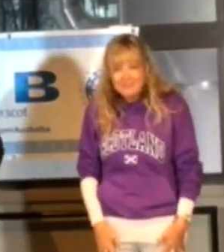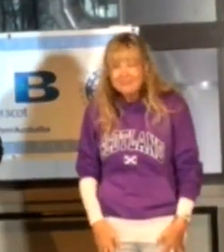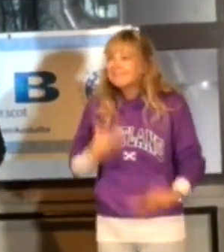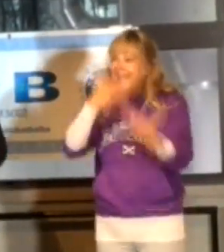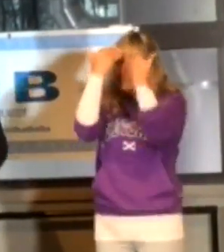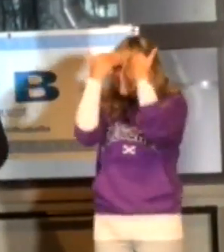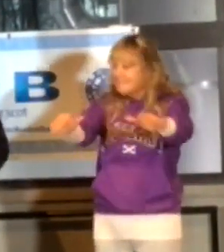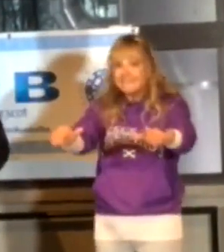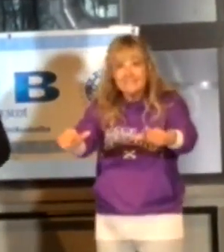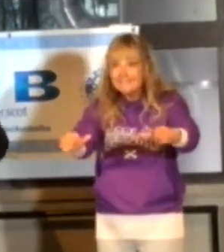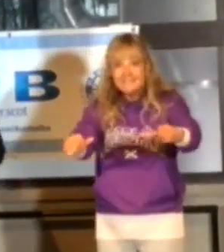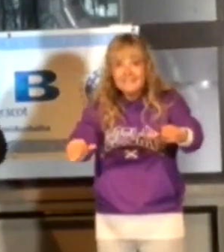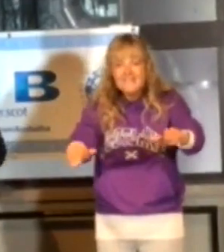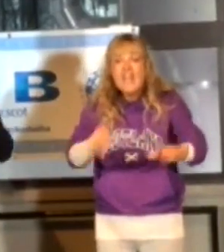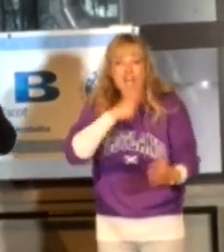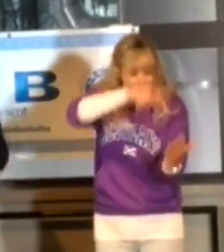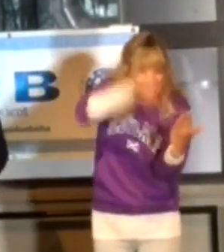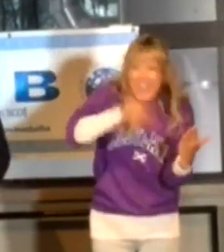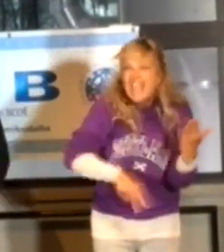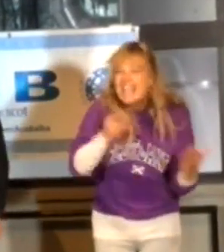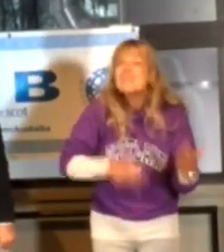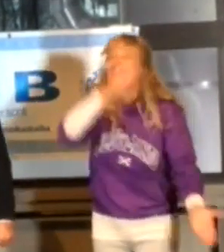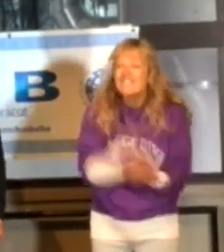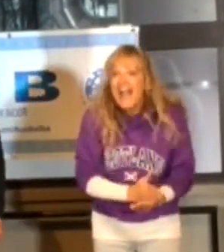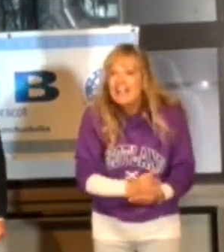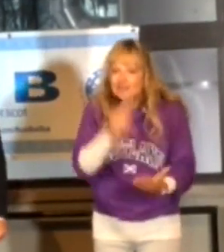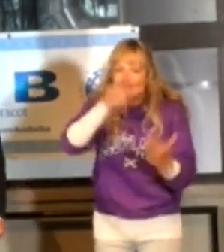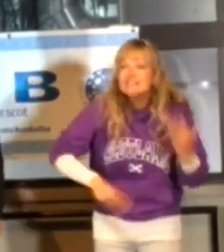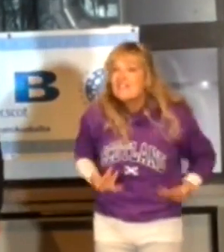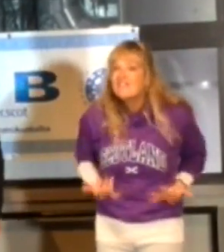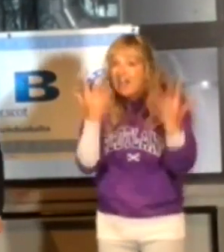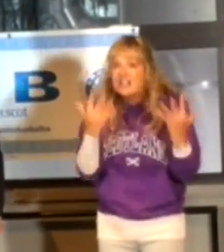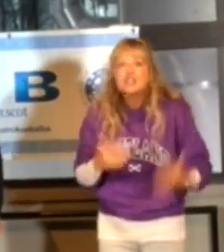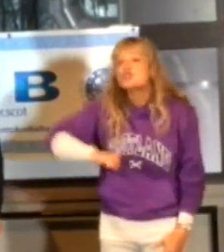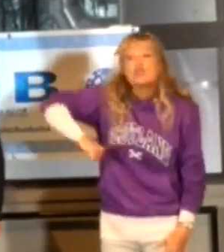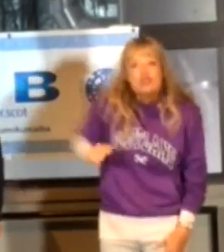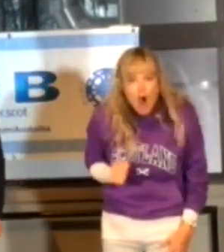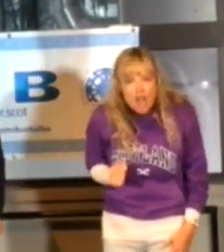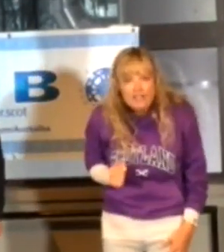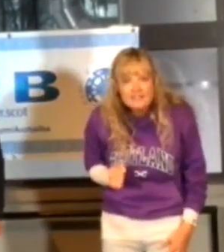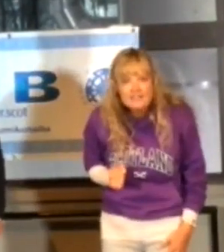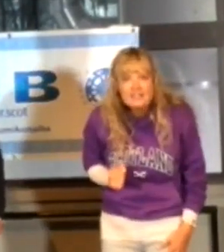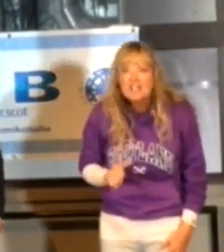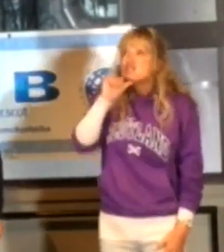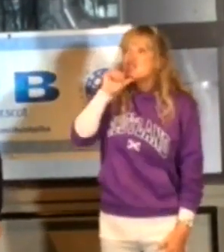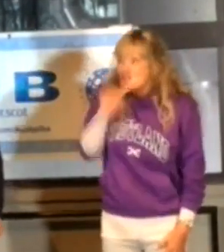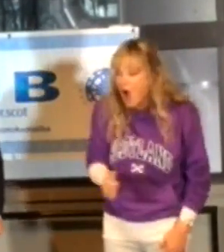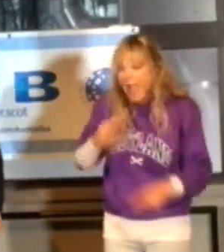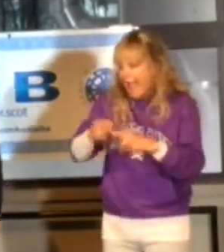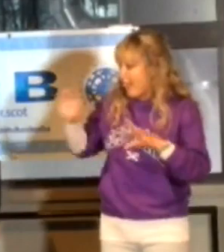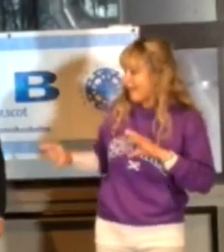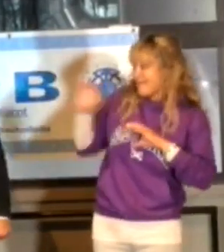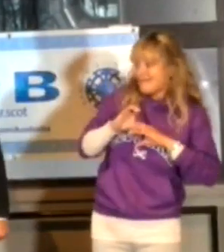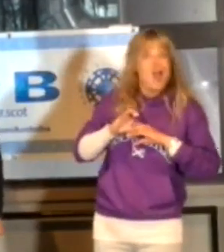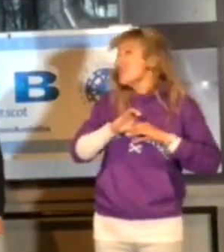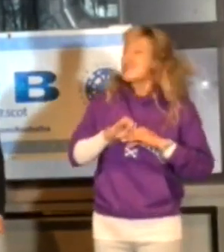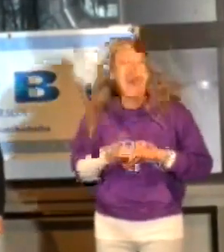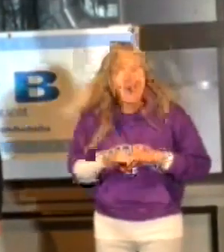you. Read the facts, read the figures. Scotland is not subsidised by